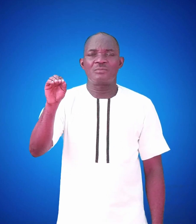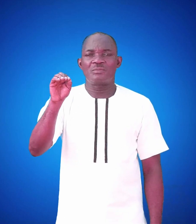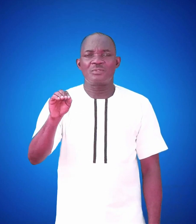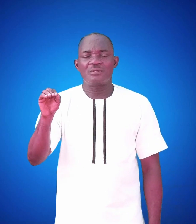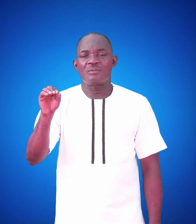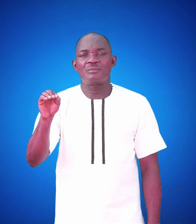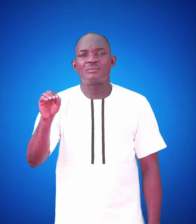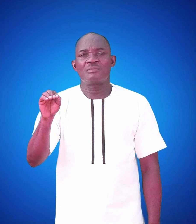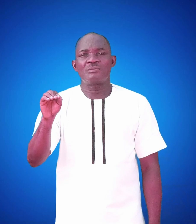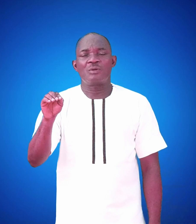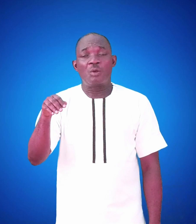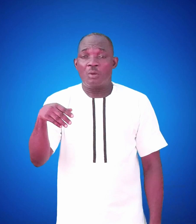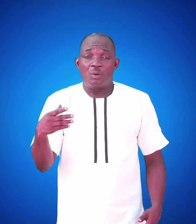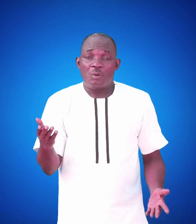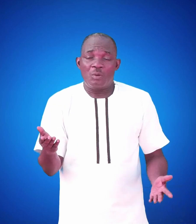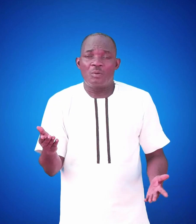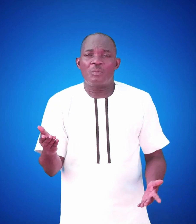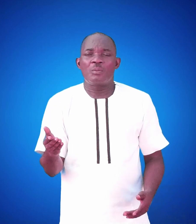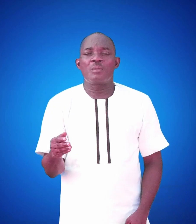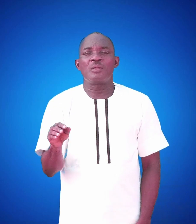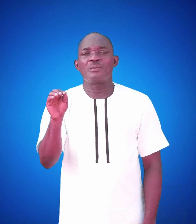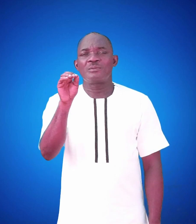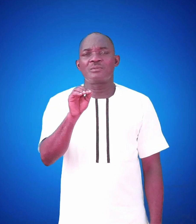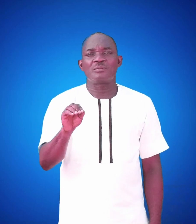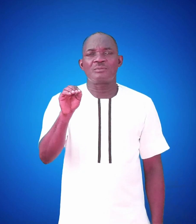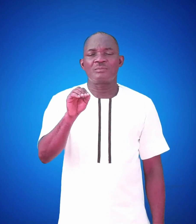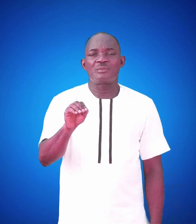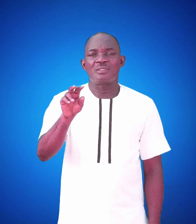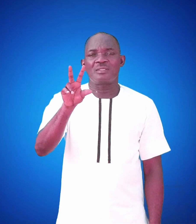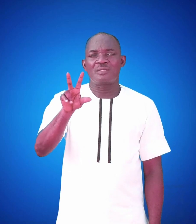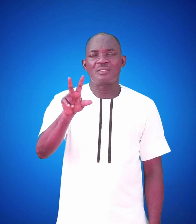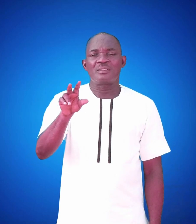700 or